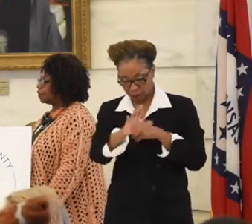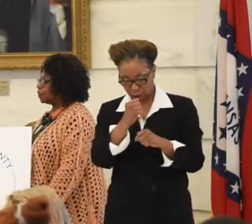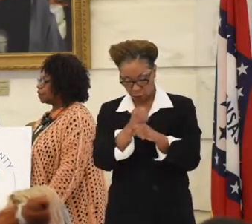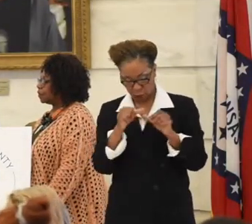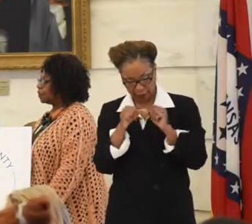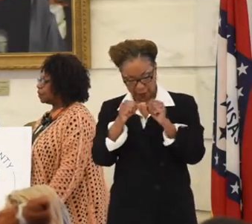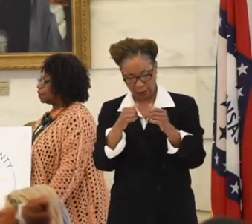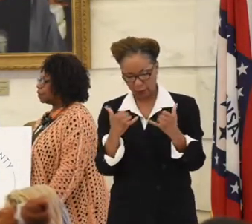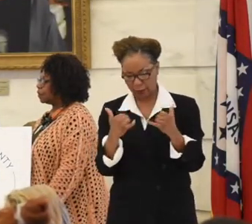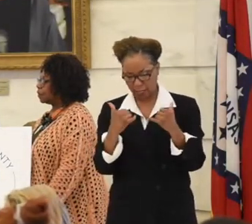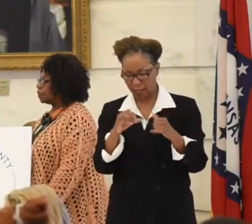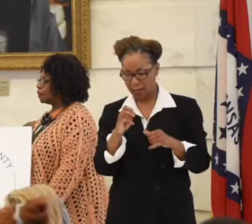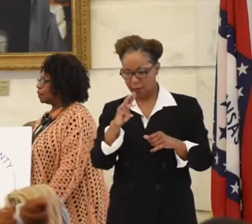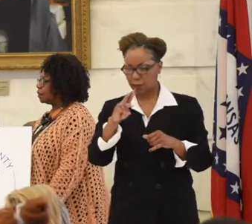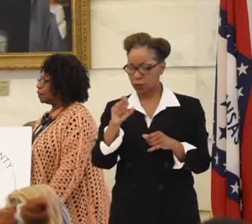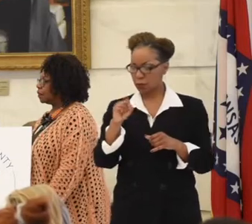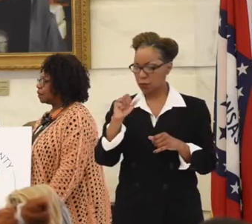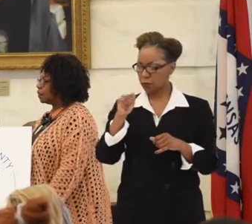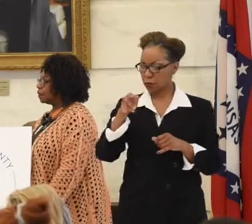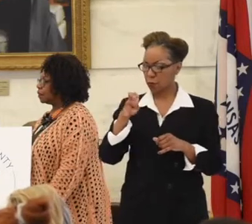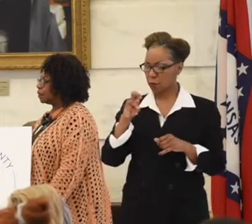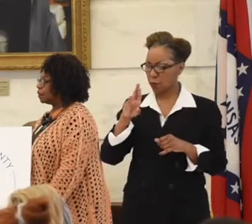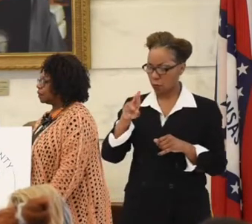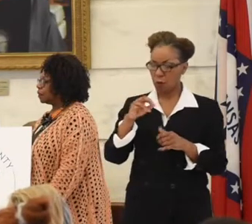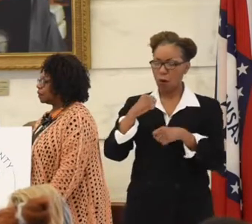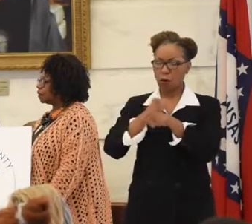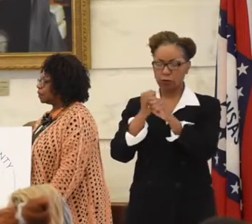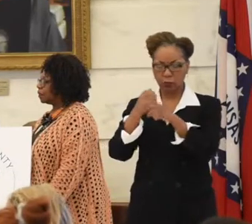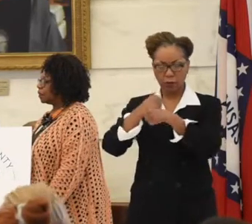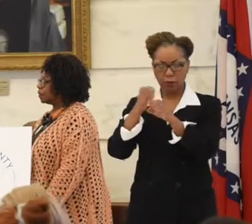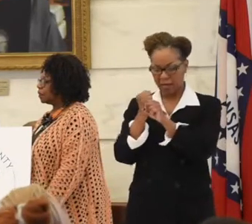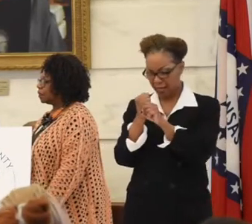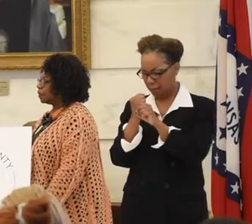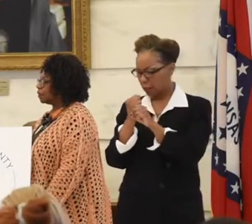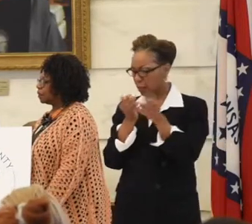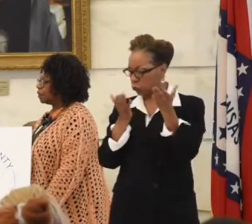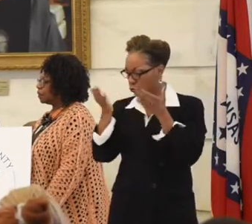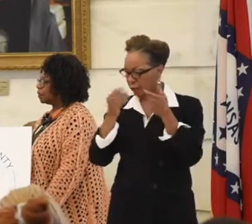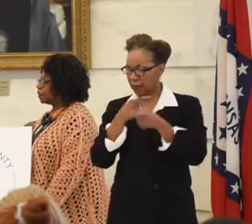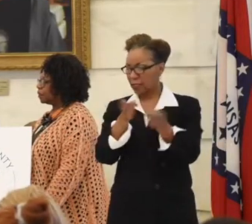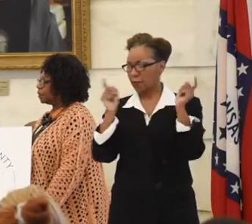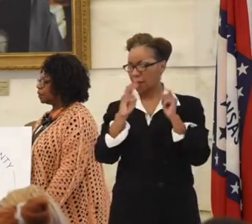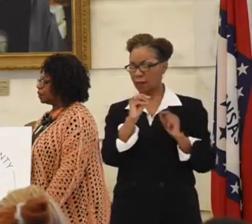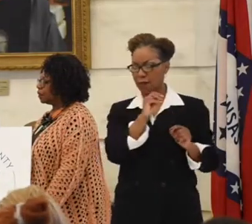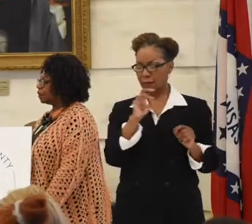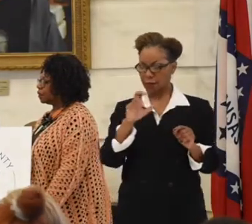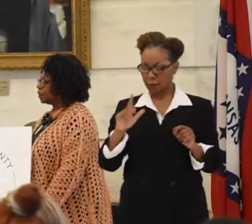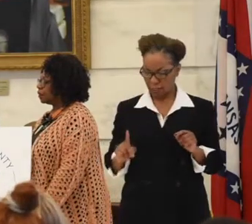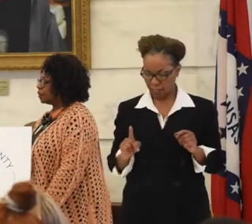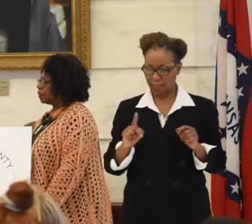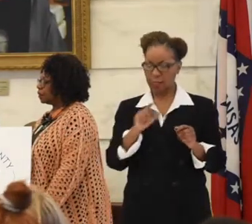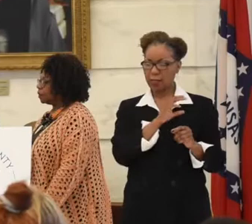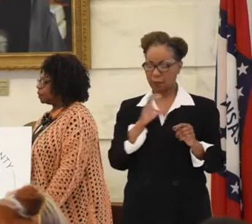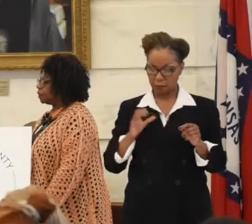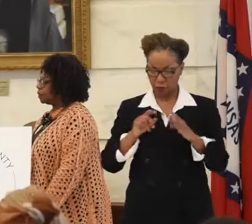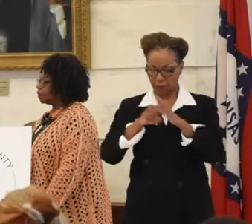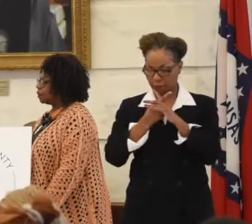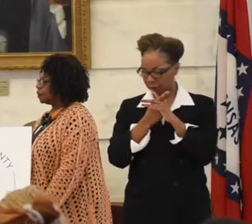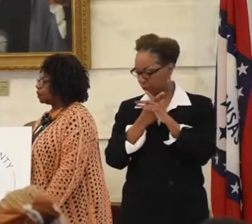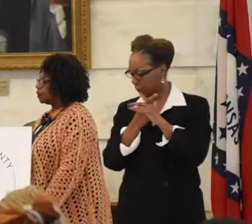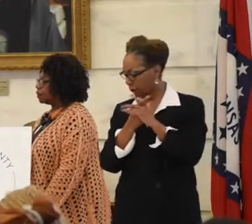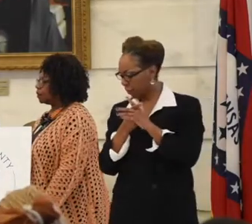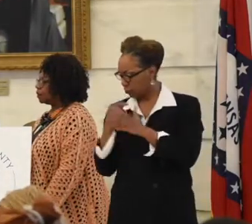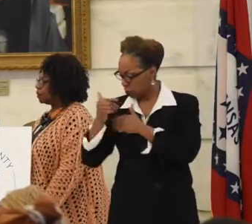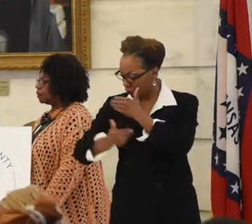Scarborough also crafted service announcements and initiatives that the new self-aid commission initiated to move